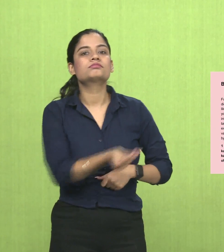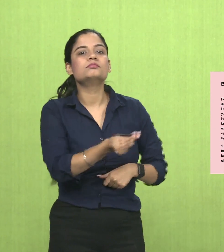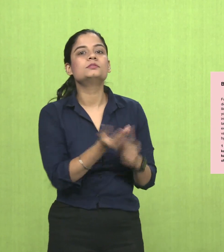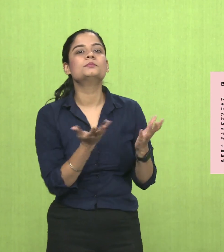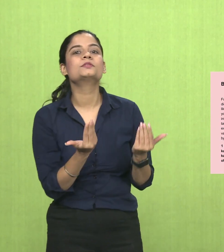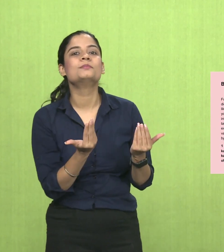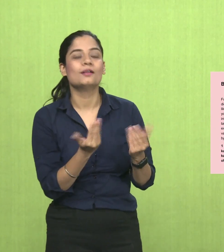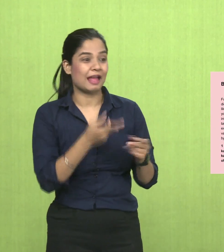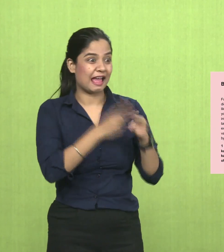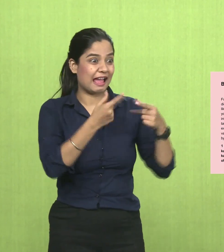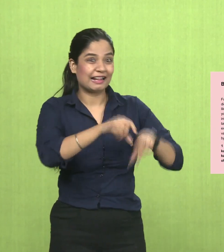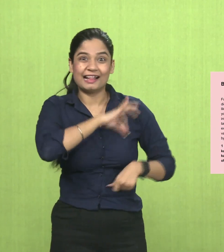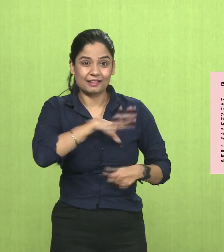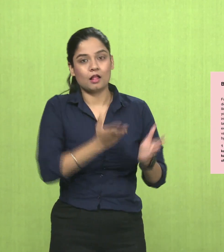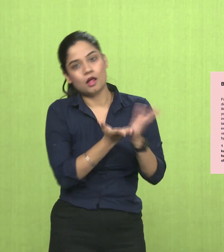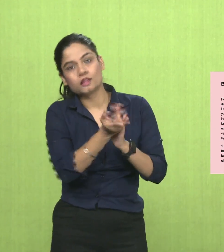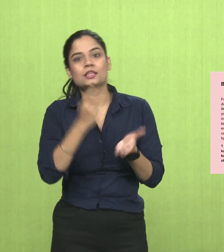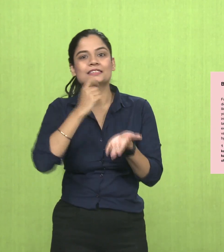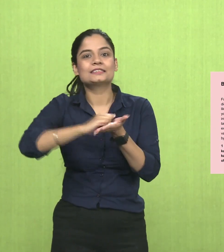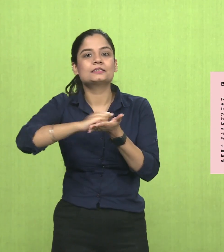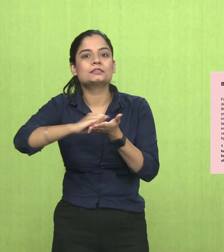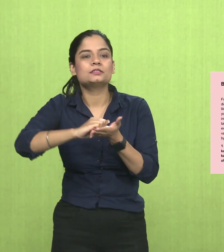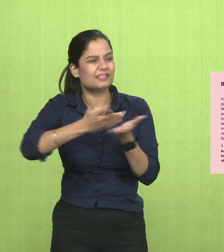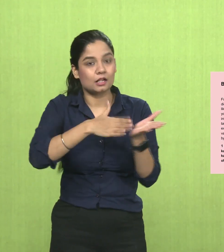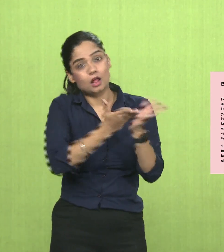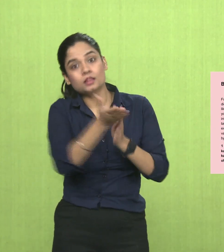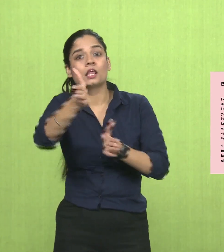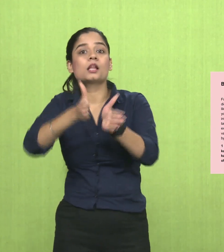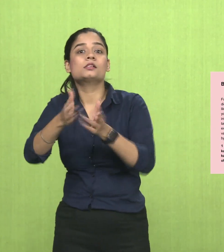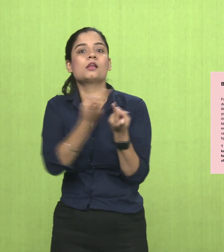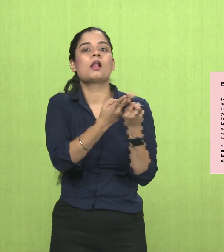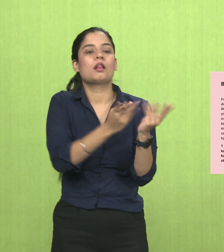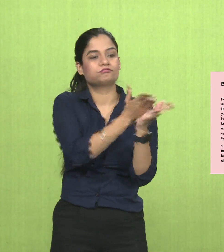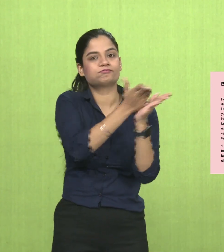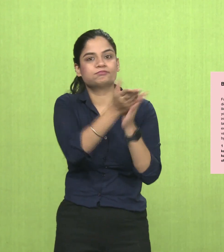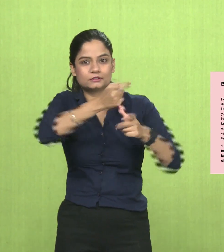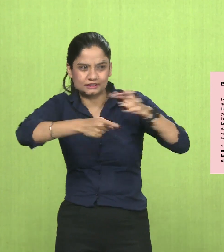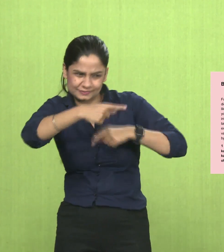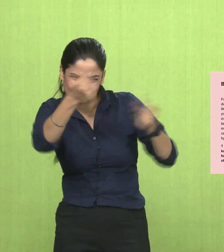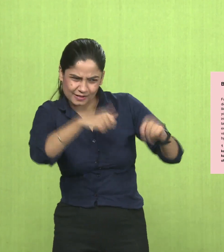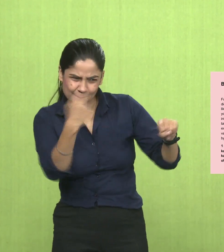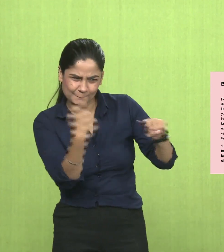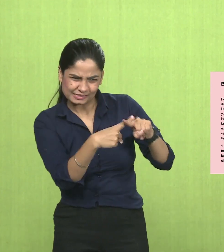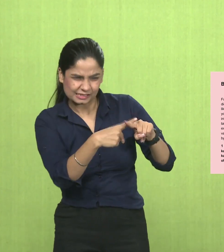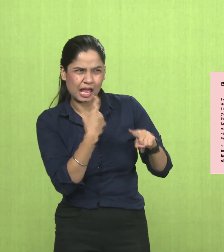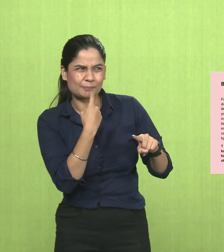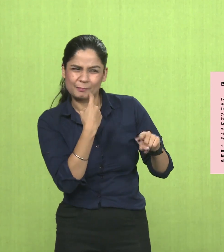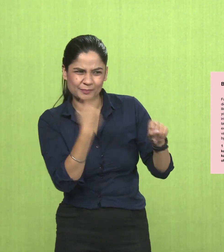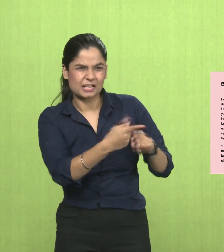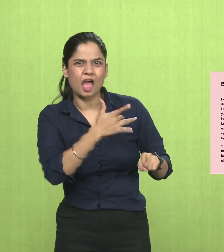would give him an egg. If he doesn't like egg, a medium-sized katori meat, or a